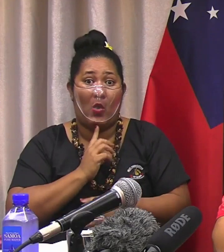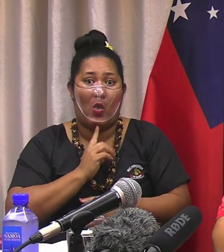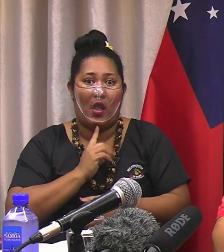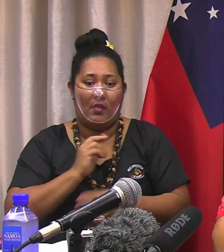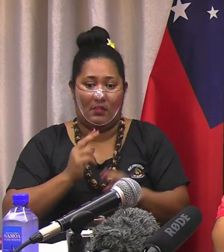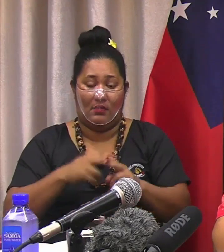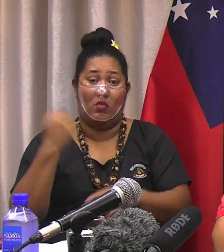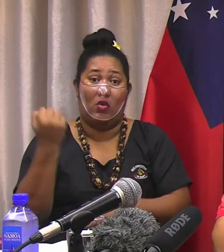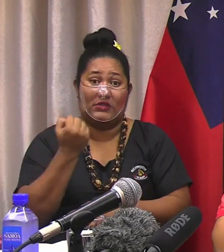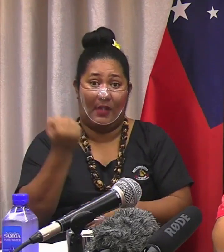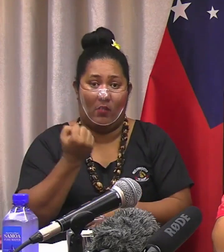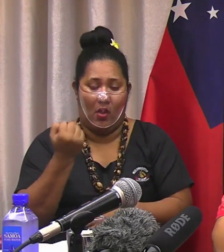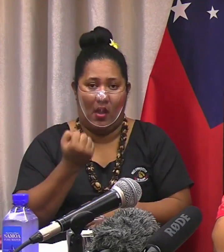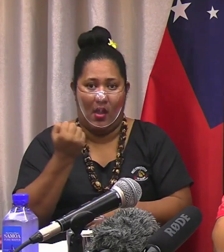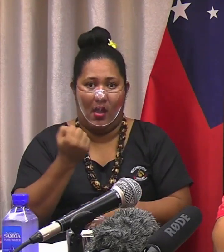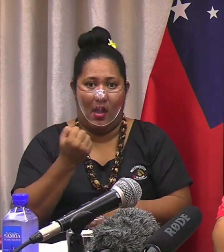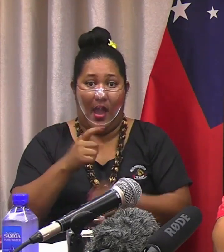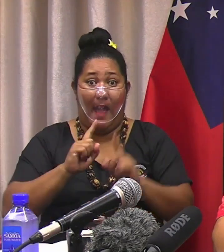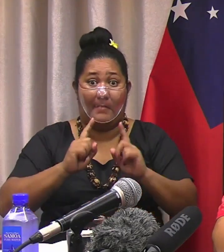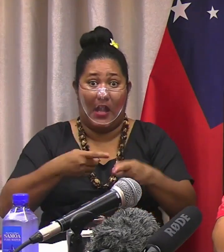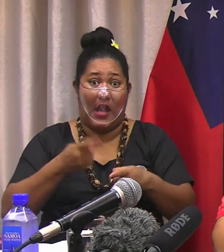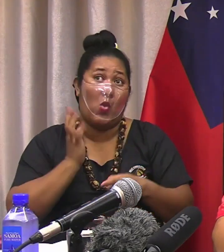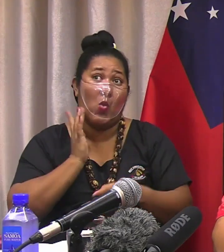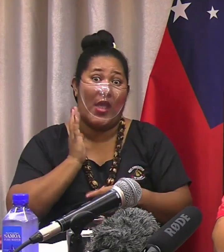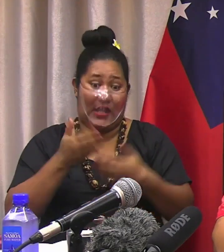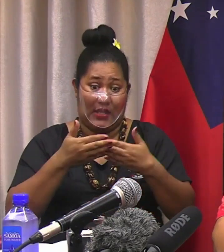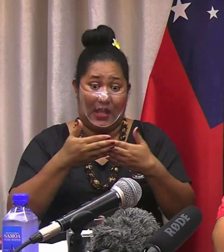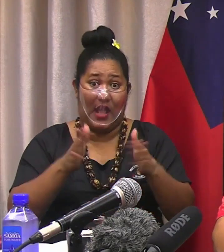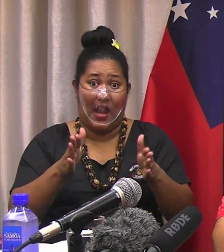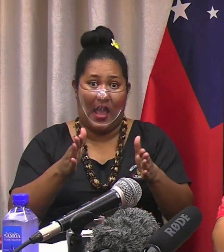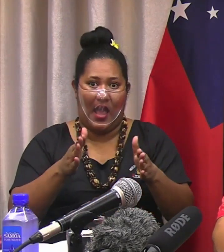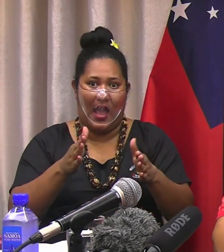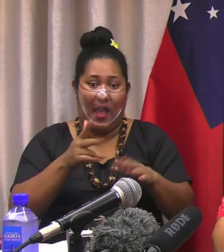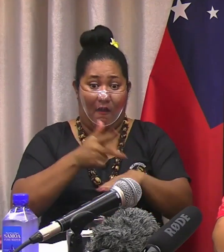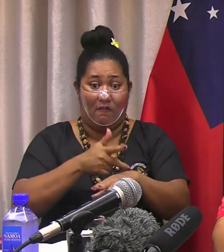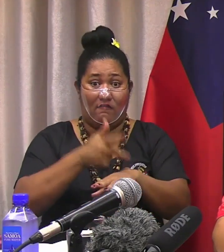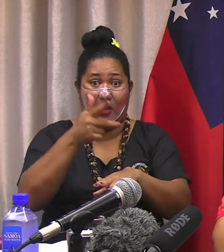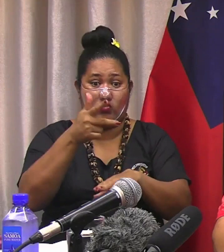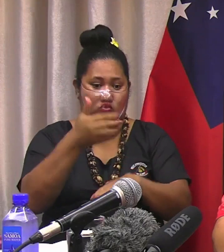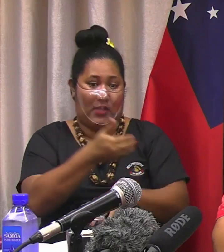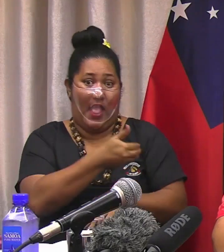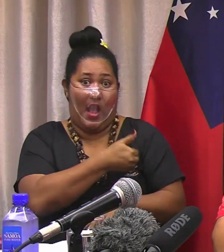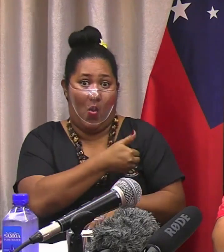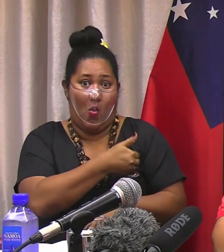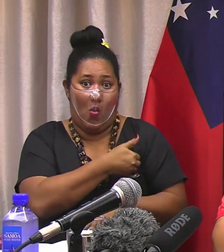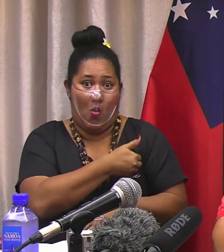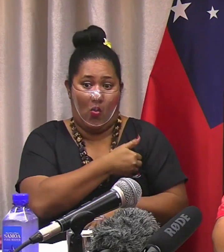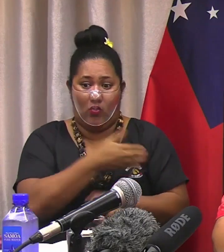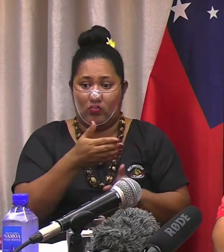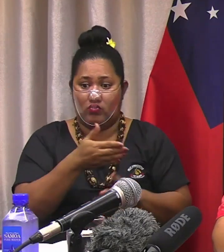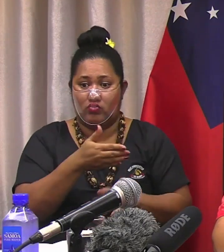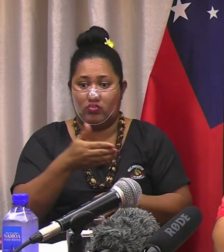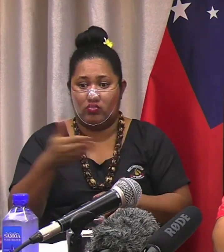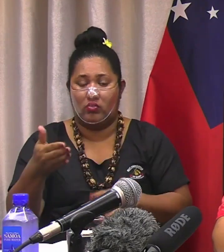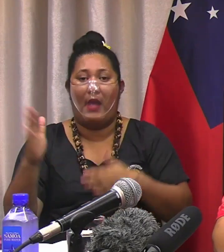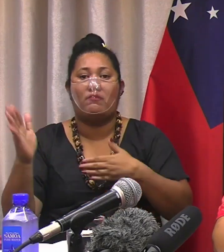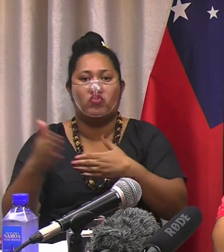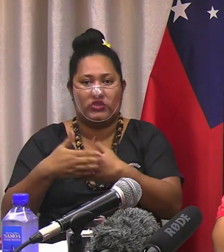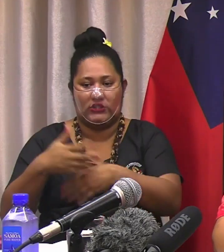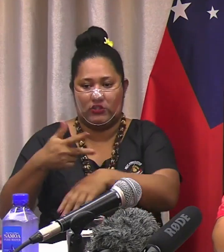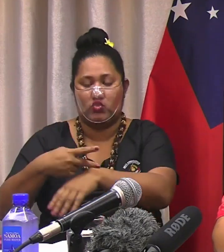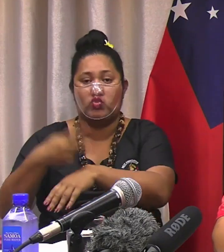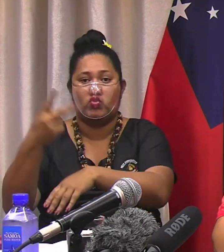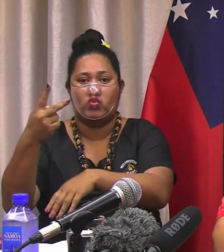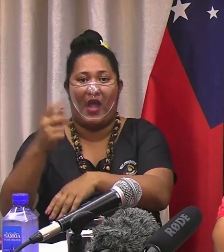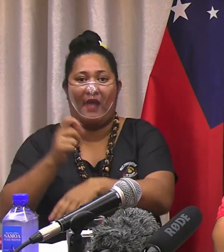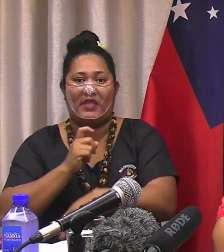atunuu. E afua atu o na tatala i le valu i le taiao, se io o i le lua i le fiafi, o